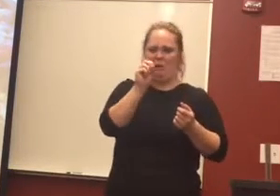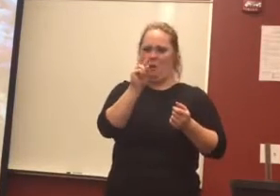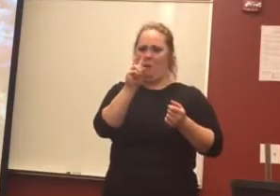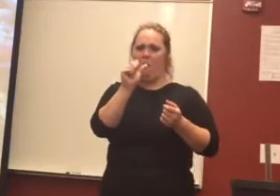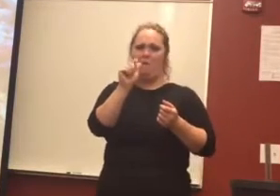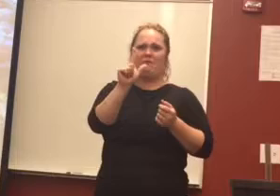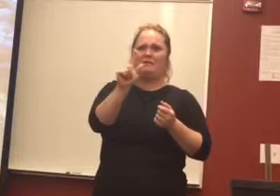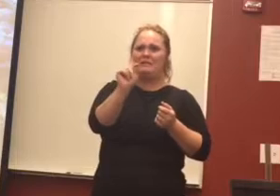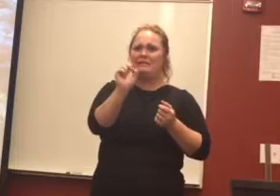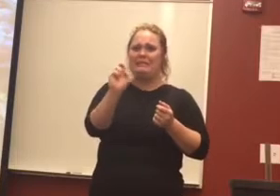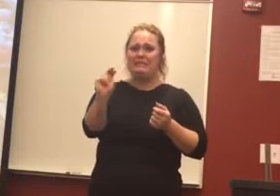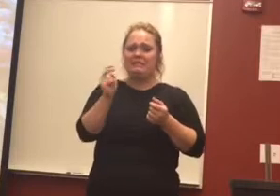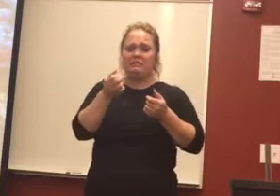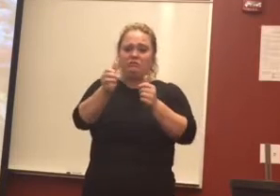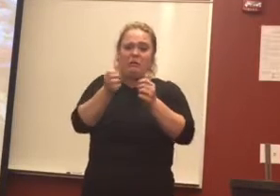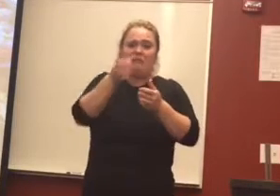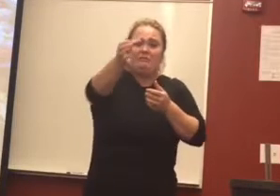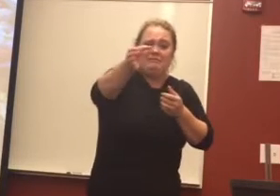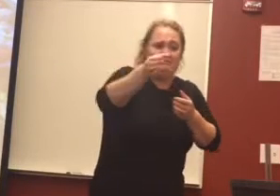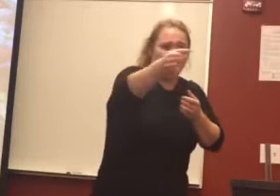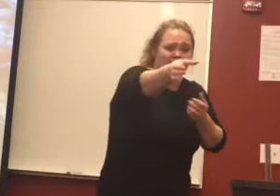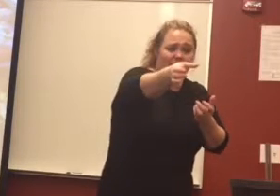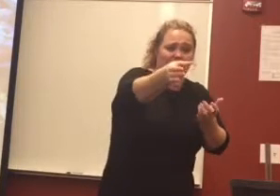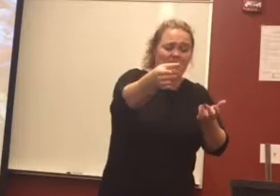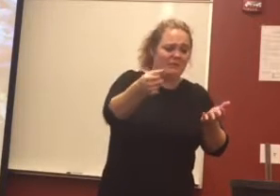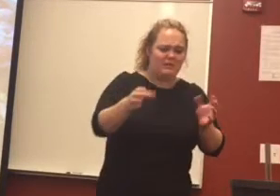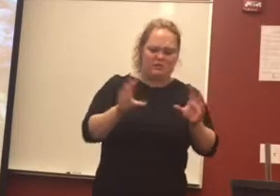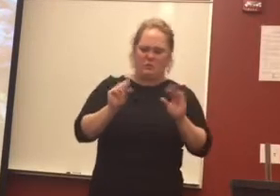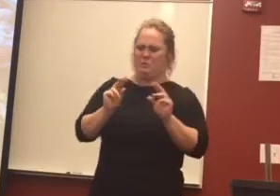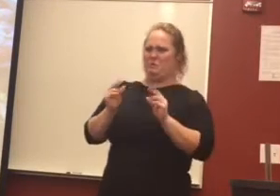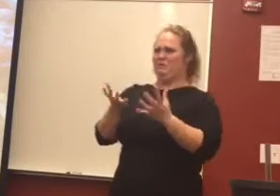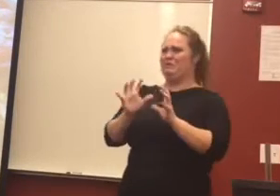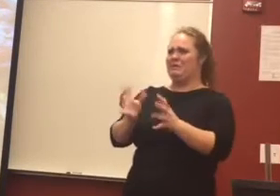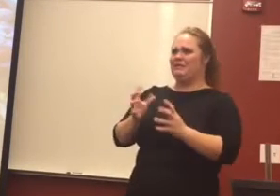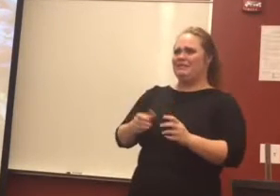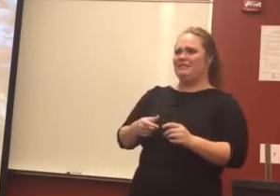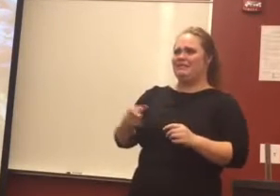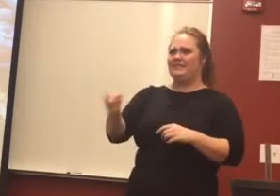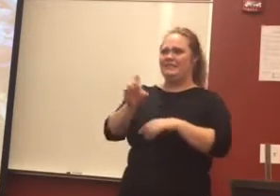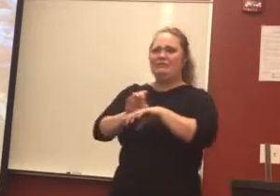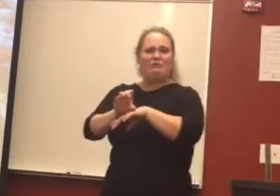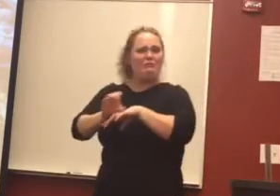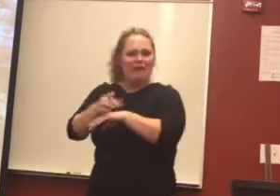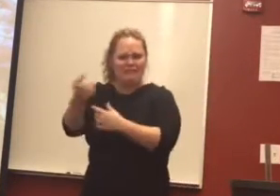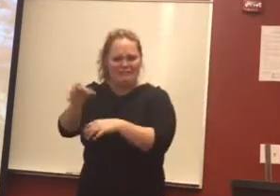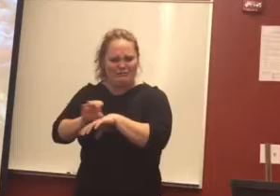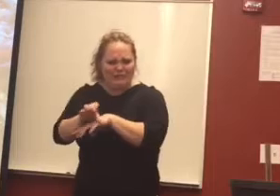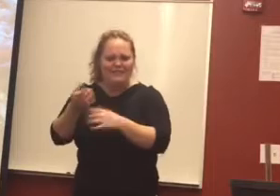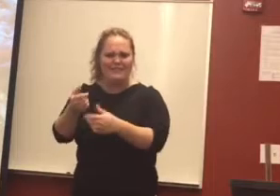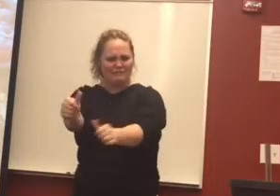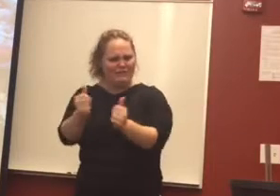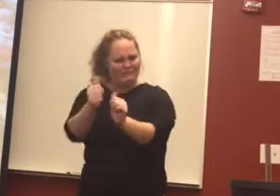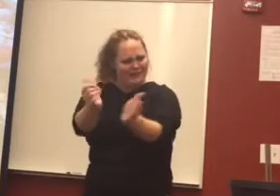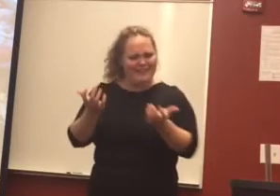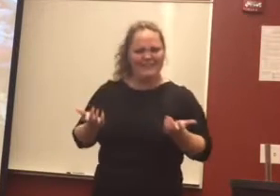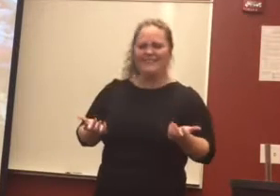like, it's chocolate, you chocolate. Drink the Ovaltine, you chocolate, you chocolate. I was like, oh